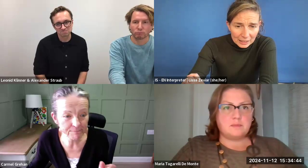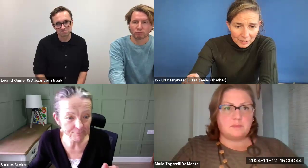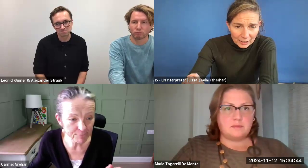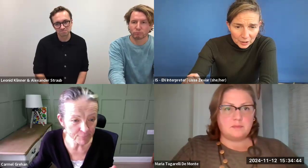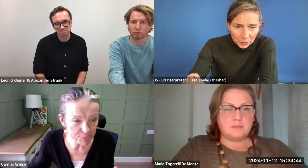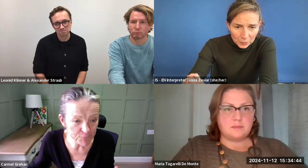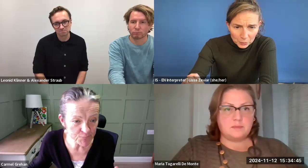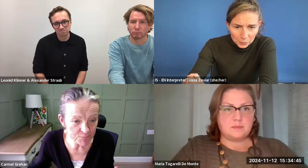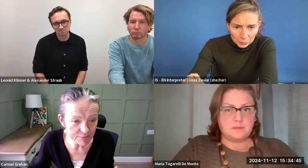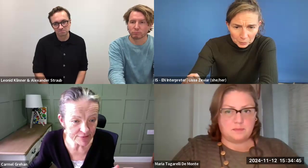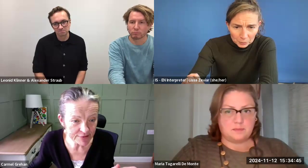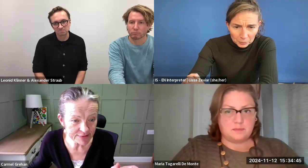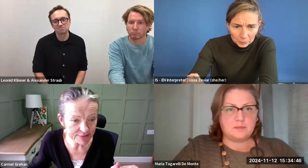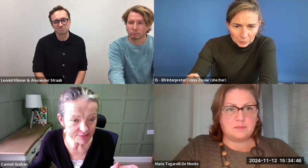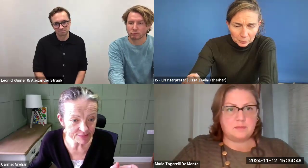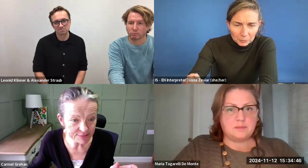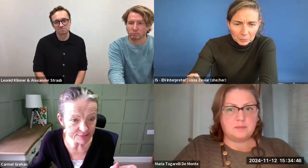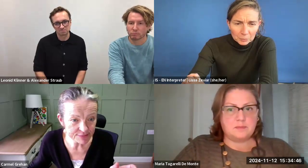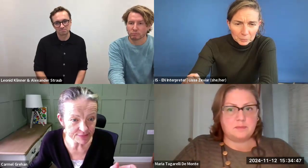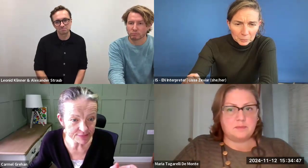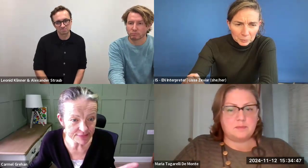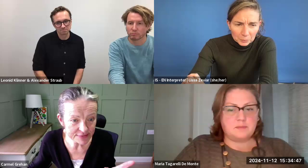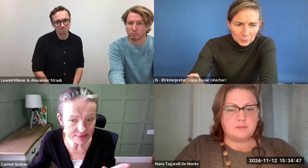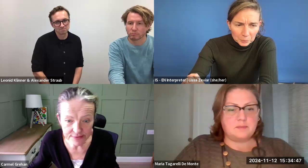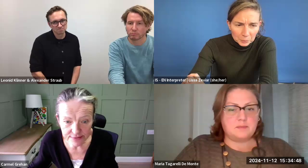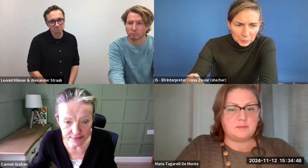Carmel is asking if I can go.